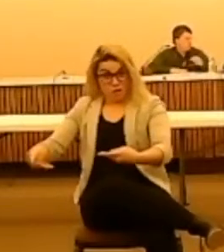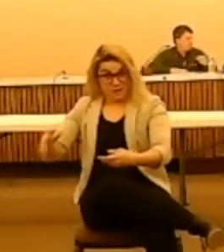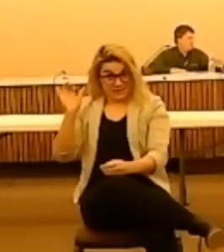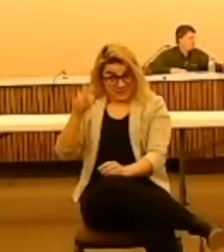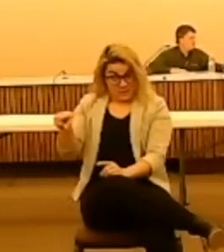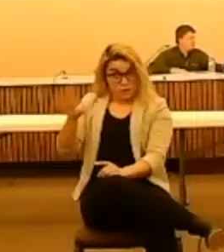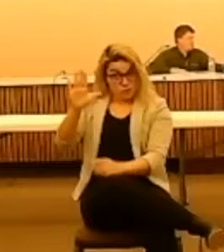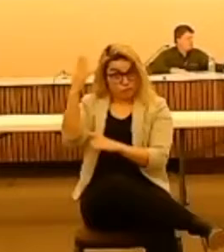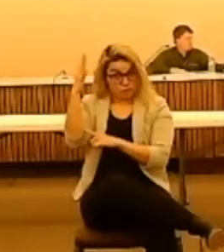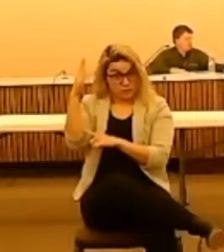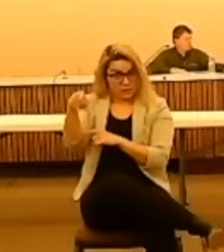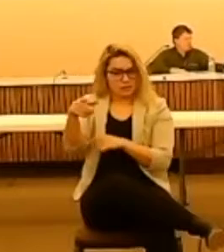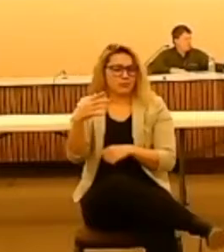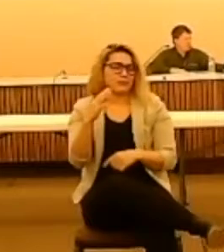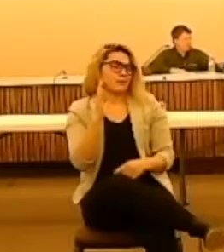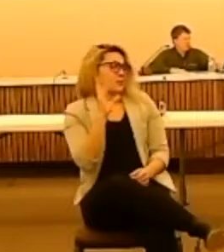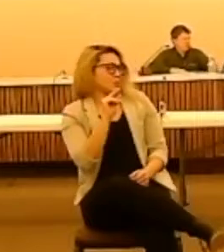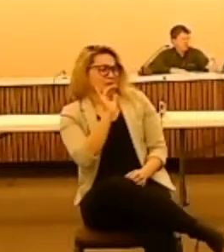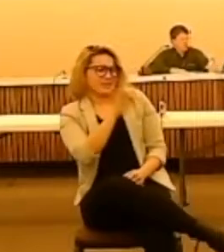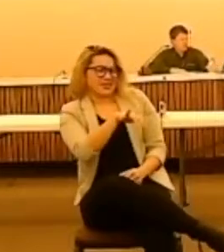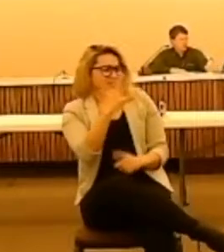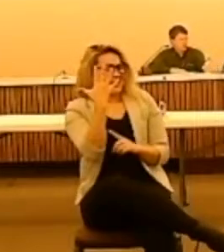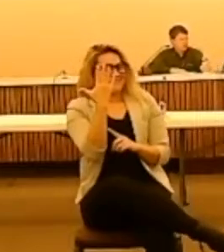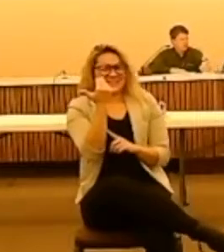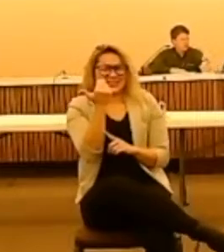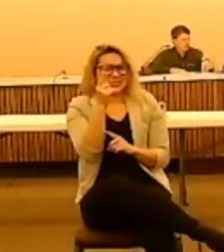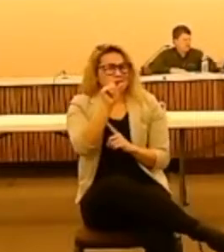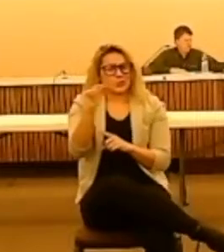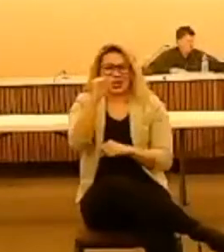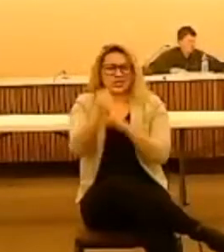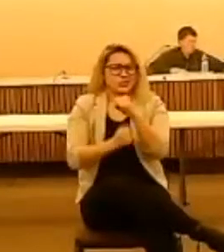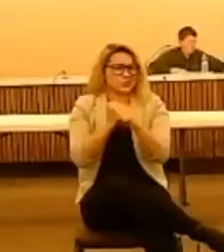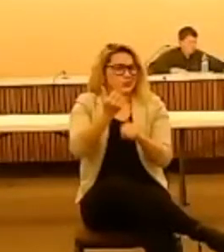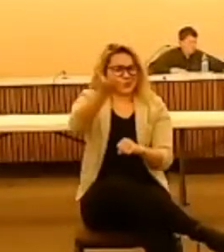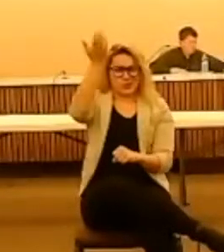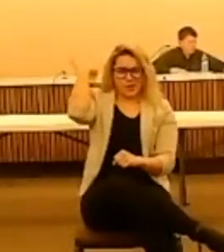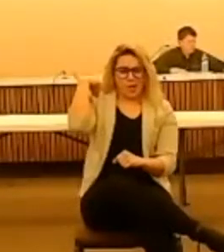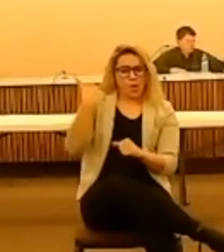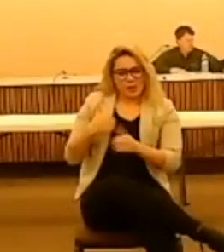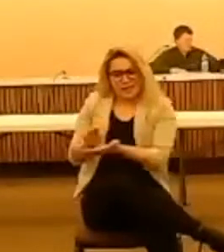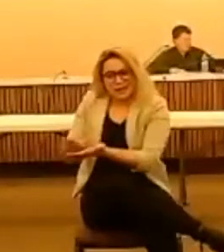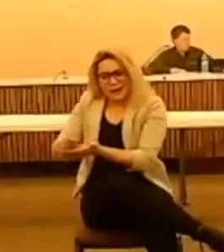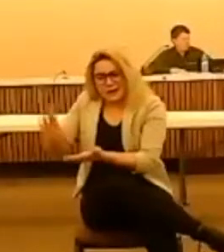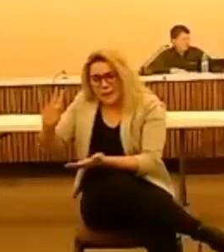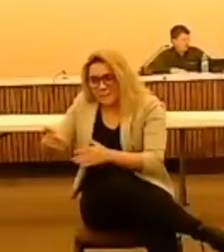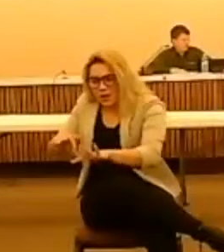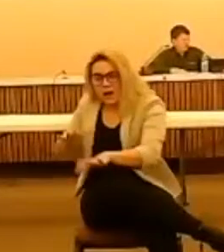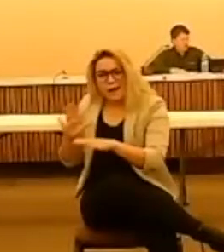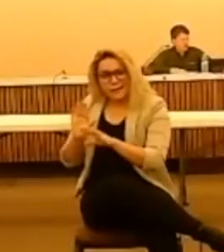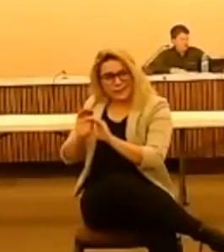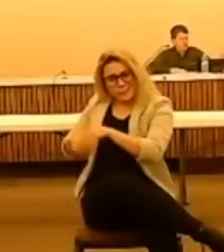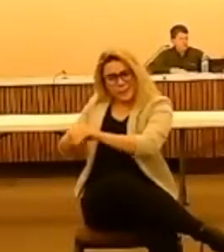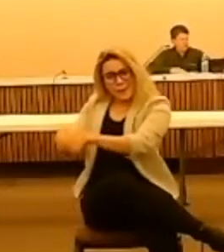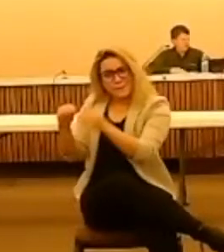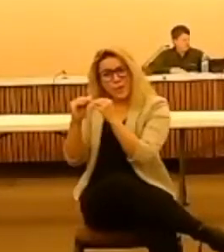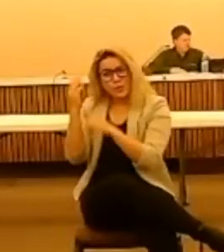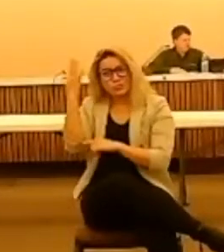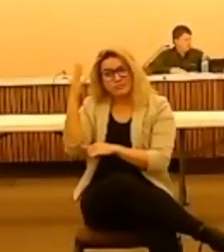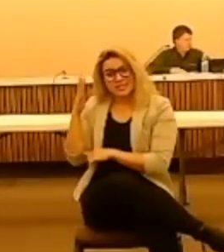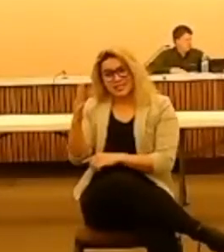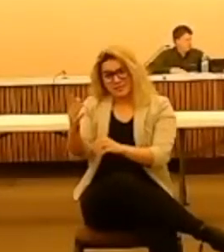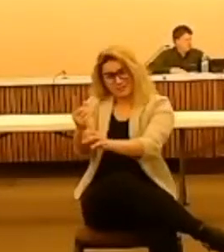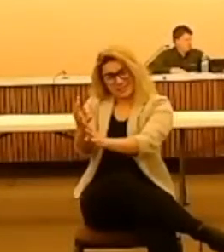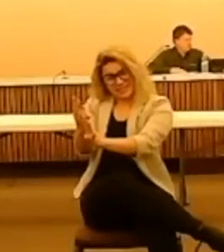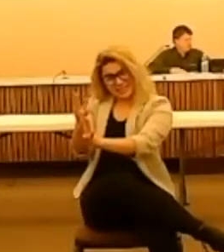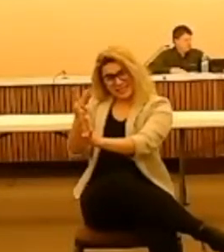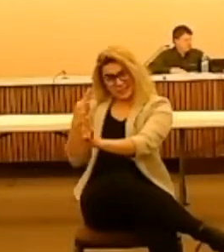That happened probably 15, 20 years ago when we went to clean it up to make more room to plant more trees. So that's why I said